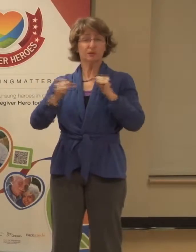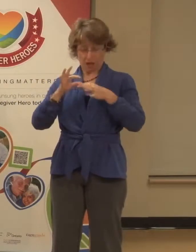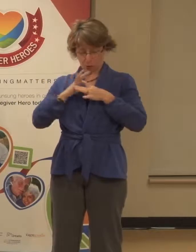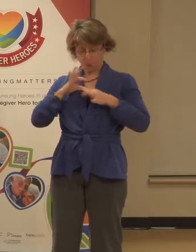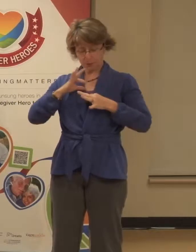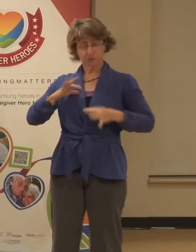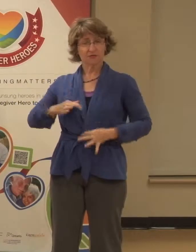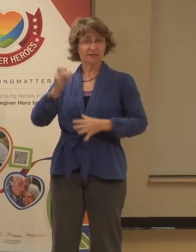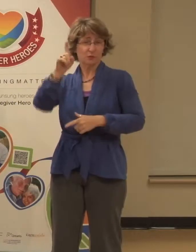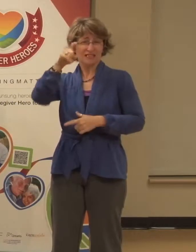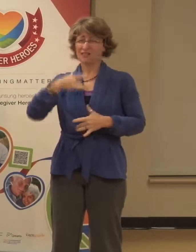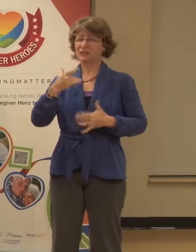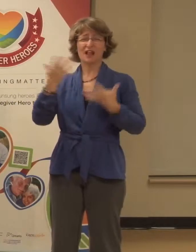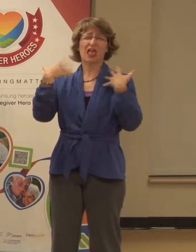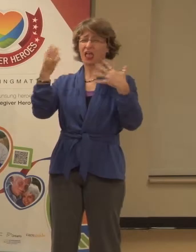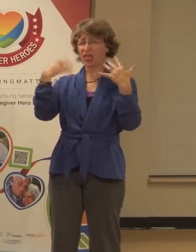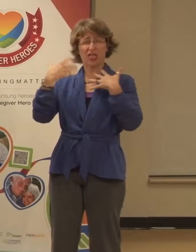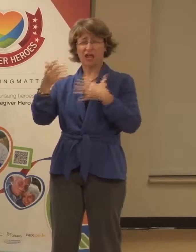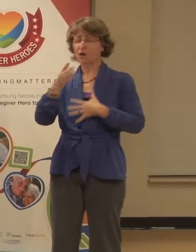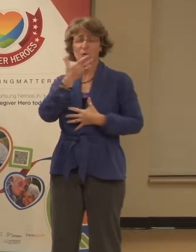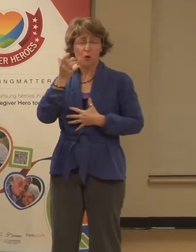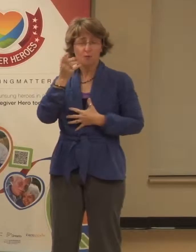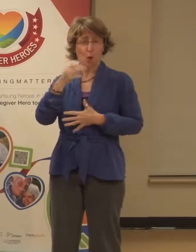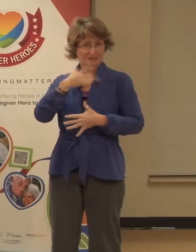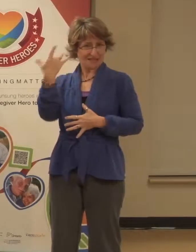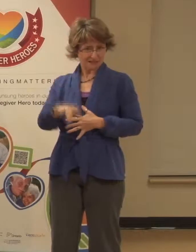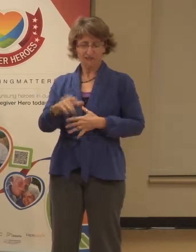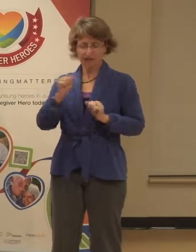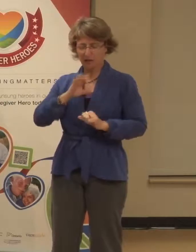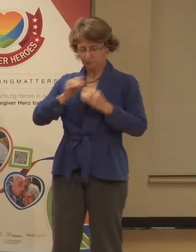the front if you do tend to feel hot or if you've got sensitive skin.